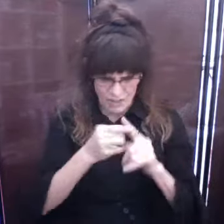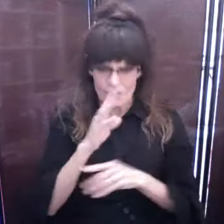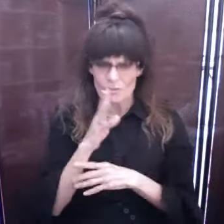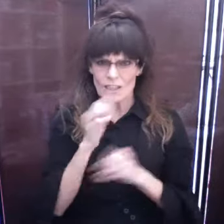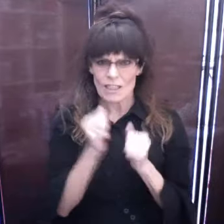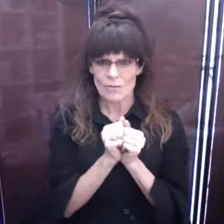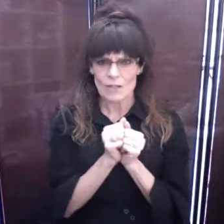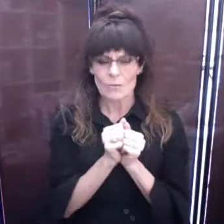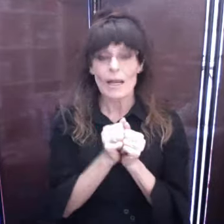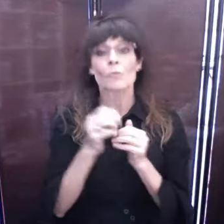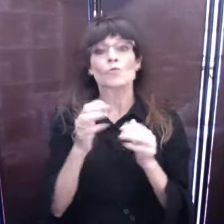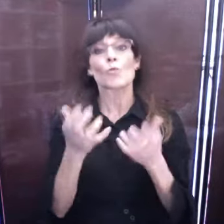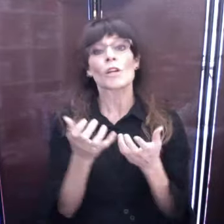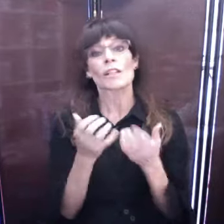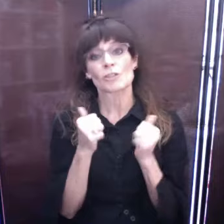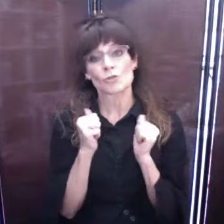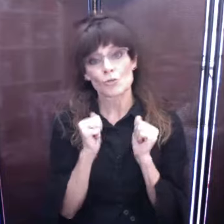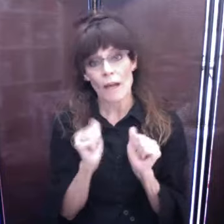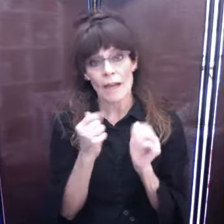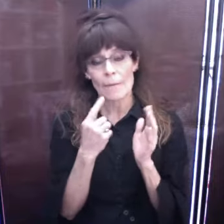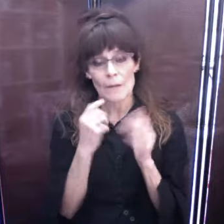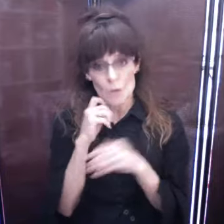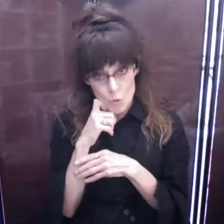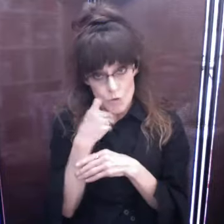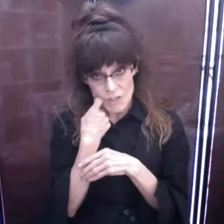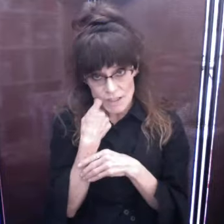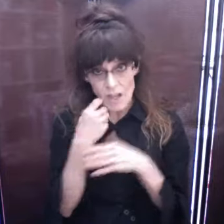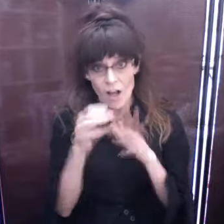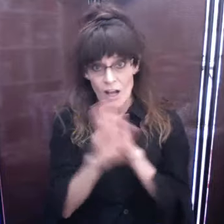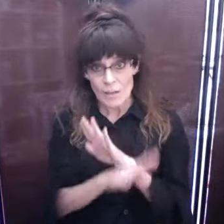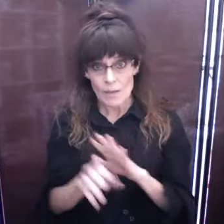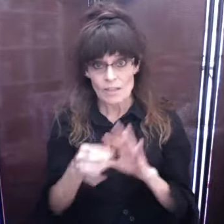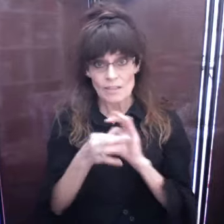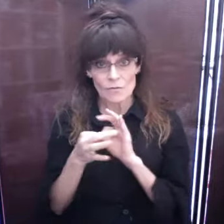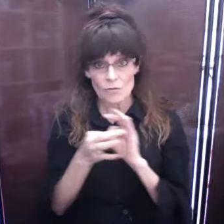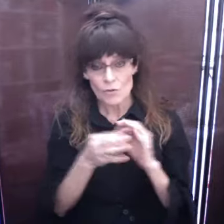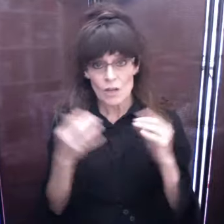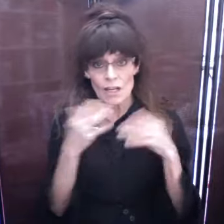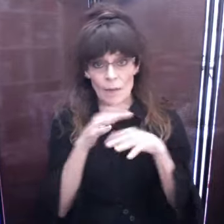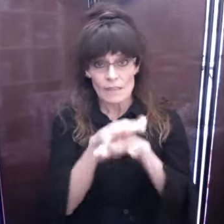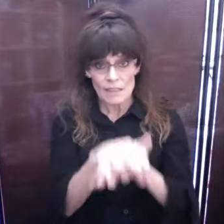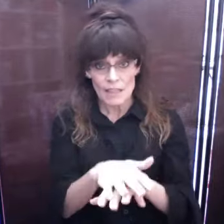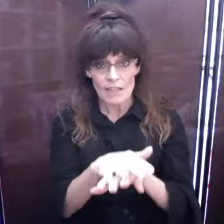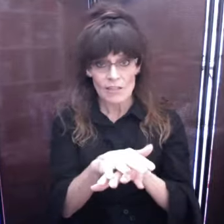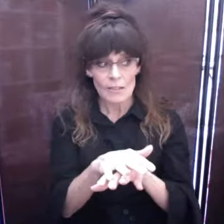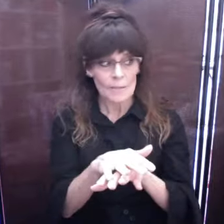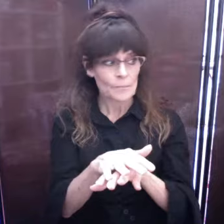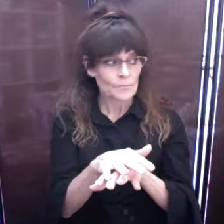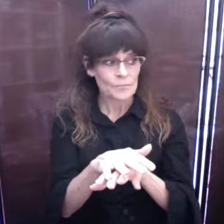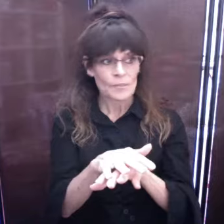to try. And the cool thing is on the basis of those two platitudes blended together, this imaginary